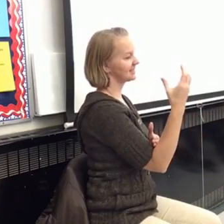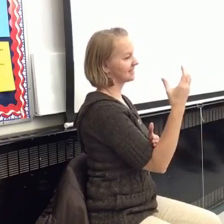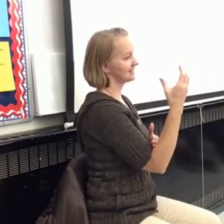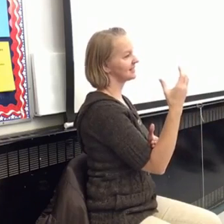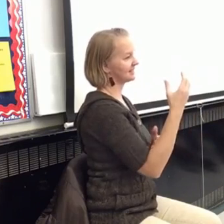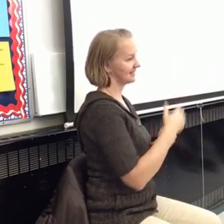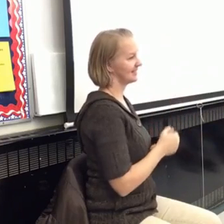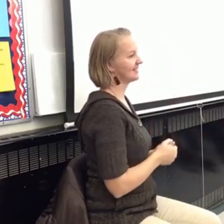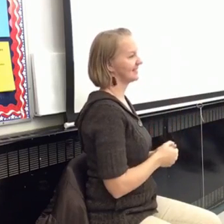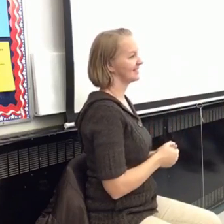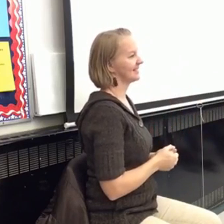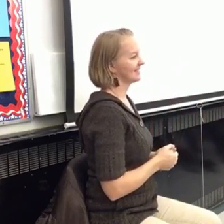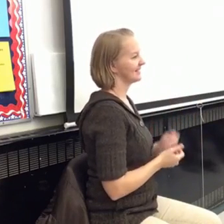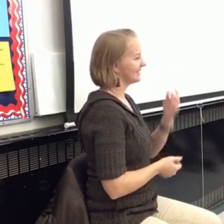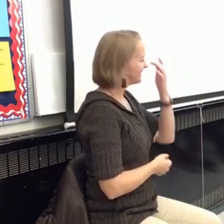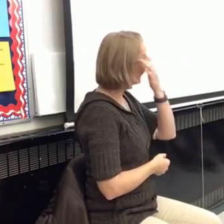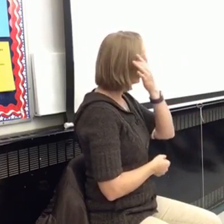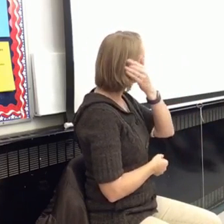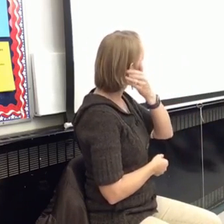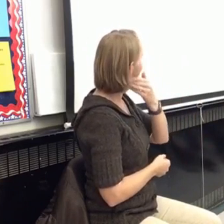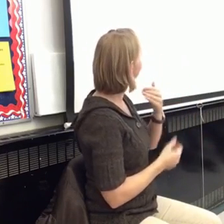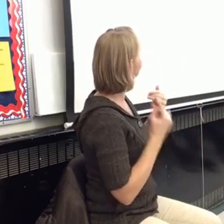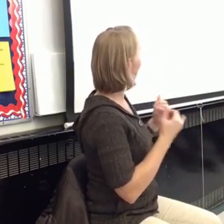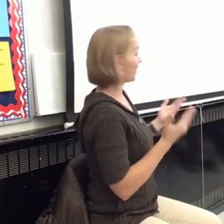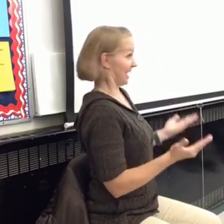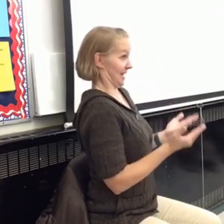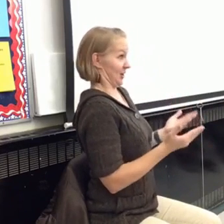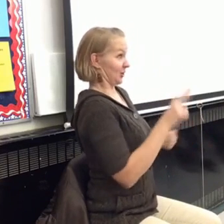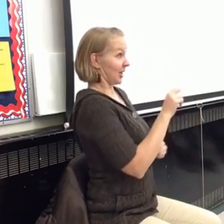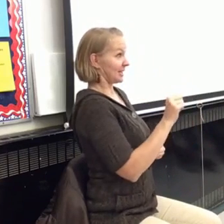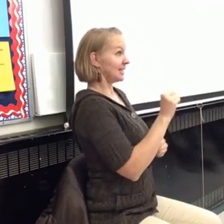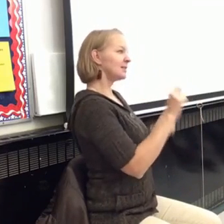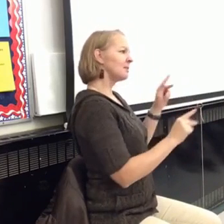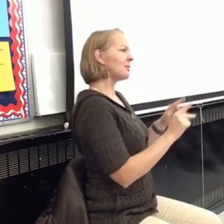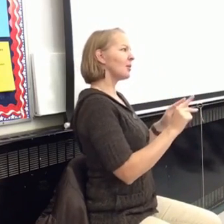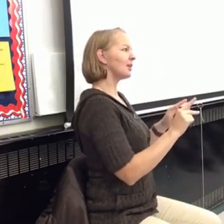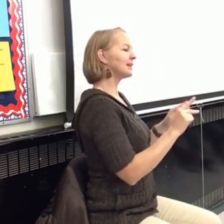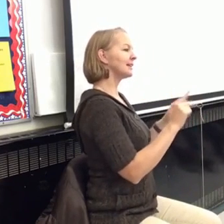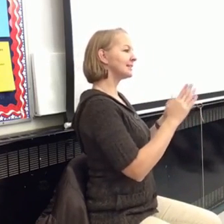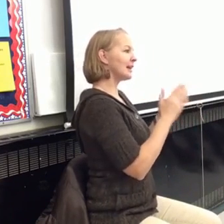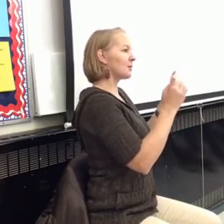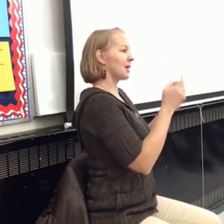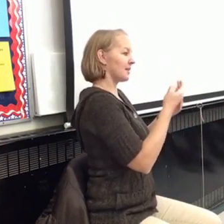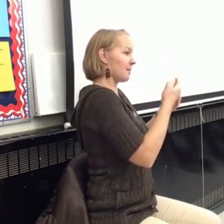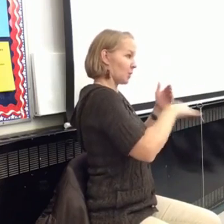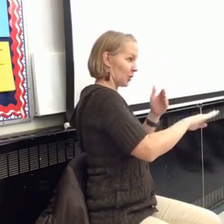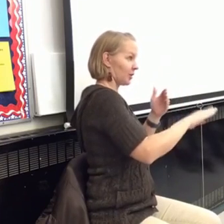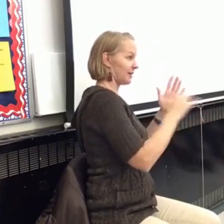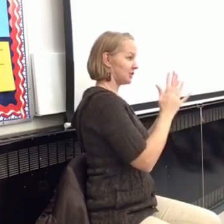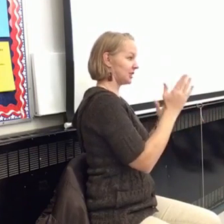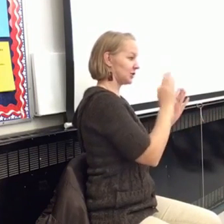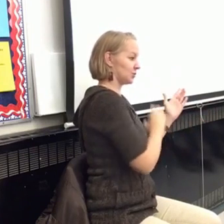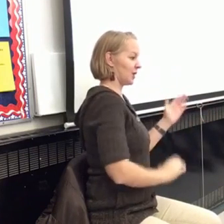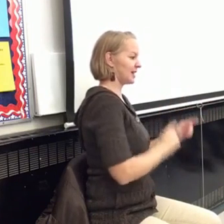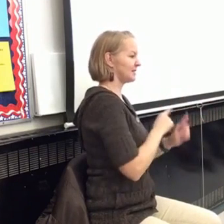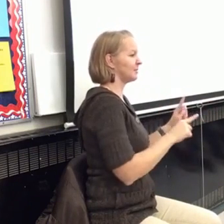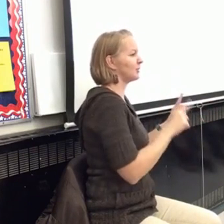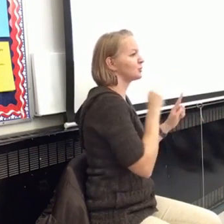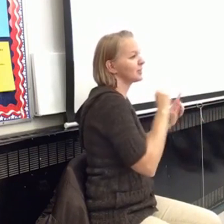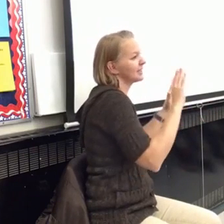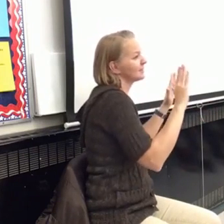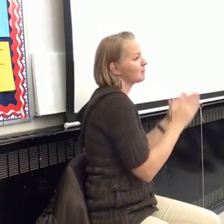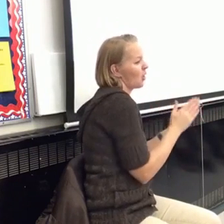go. Now, here in the United States, people did celebrate the birth of Jesus Christ. However, it was not a big celebration. It was